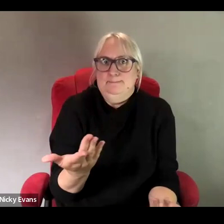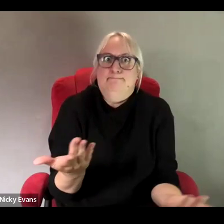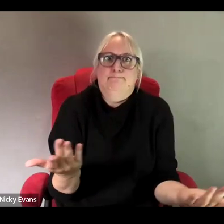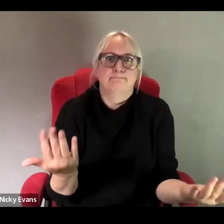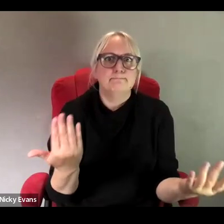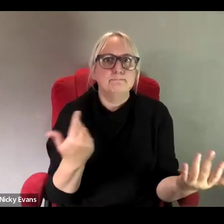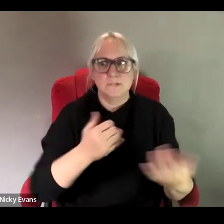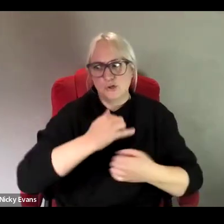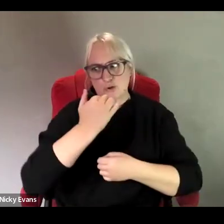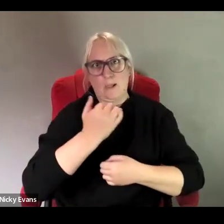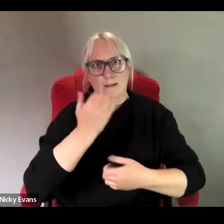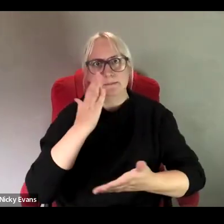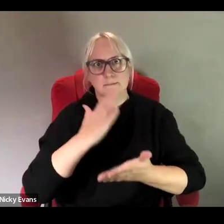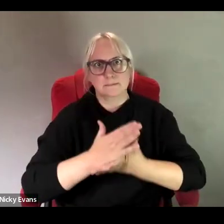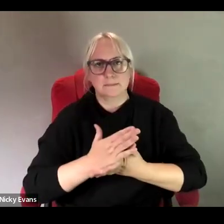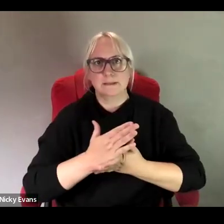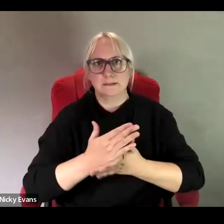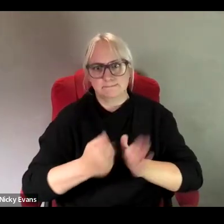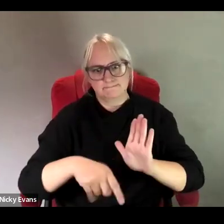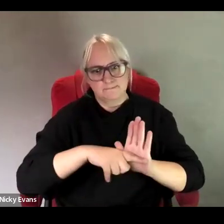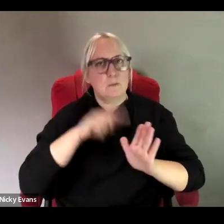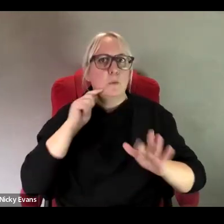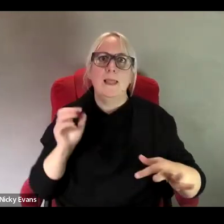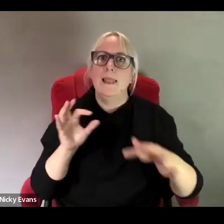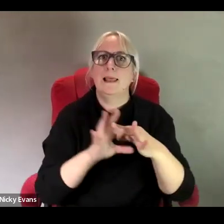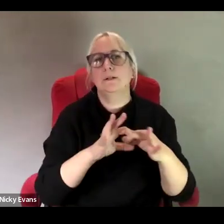inextricably linked. I think that there's